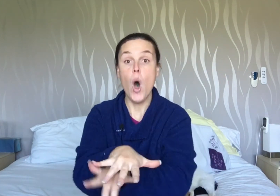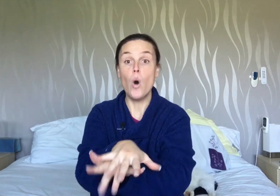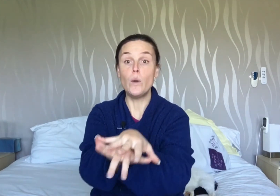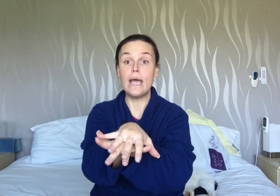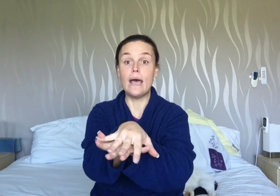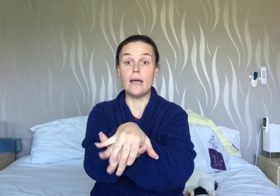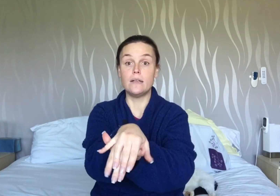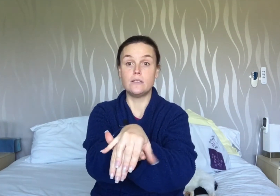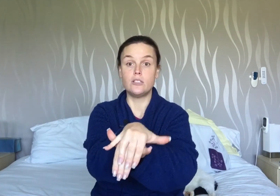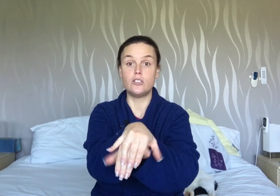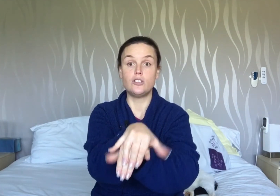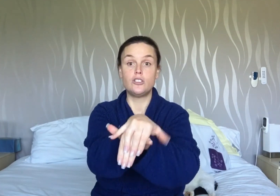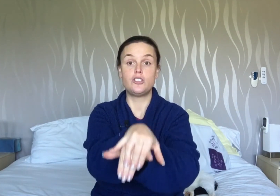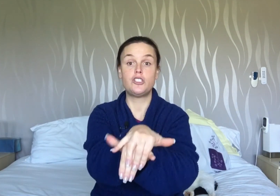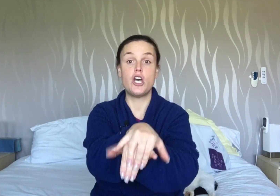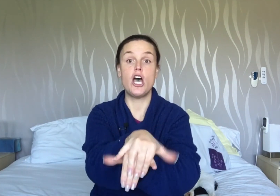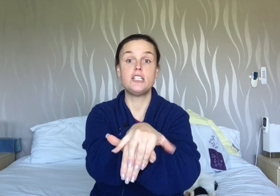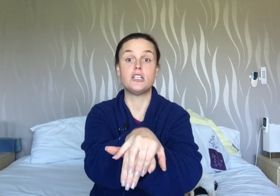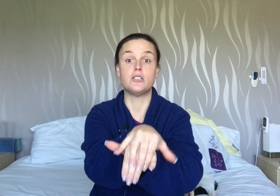Oh, yeah. Turtle.